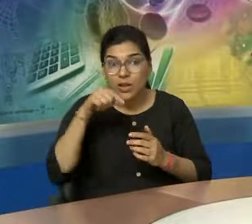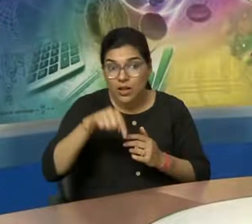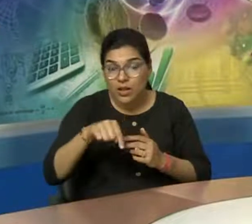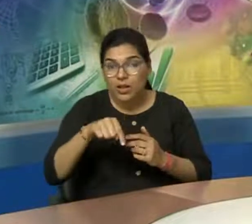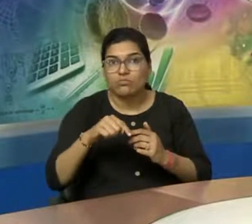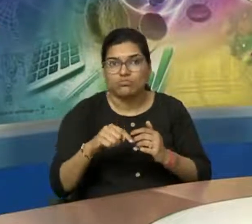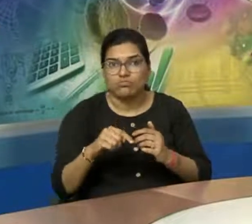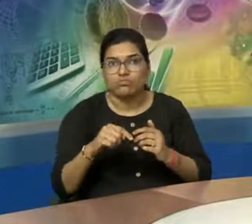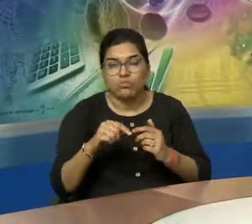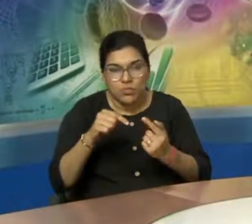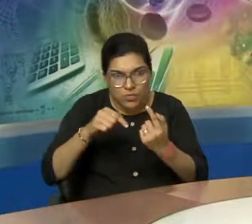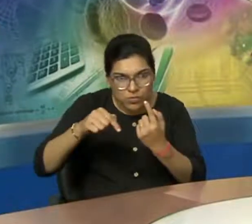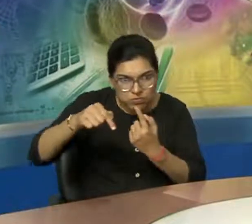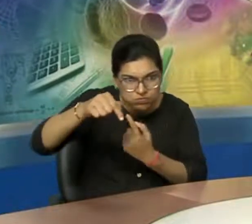The